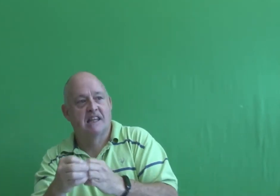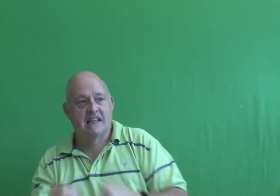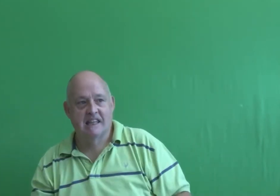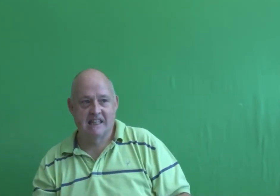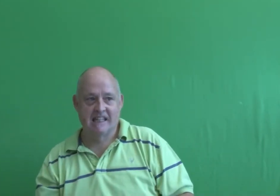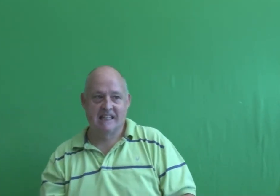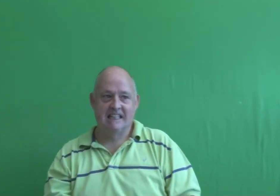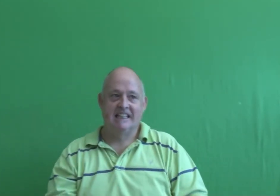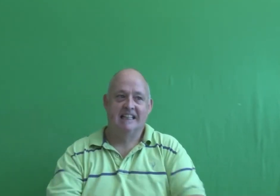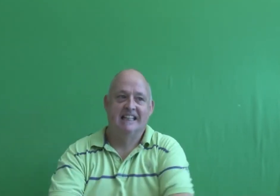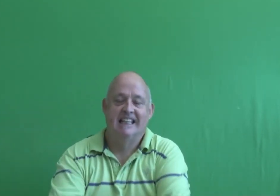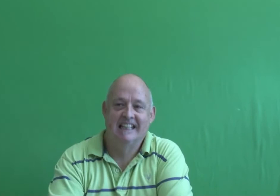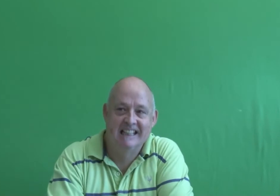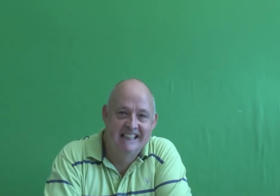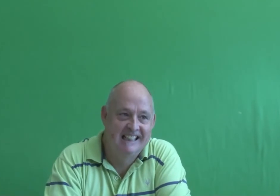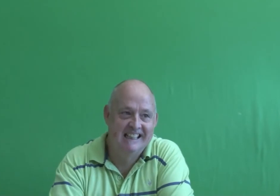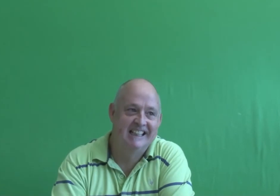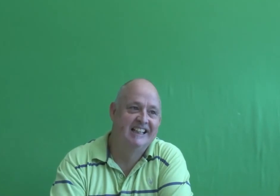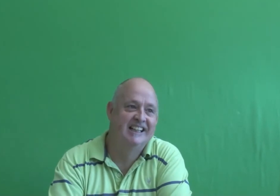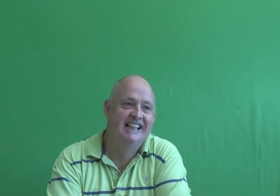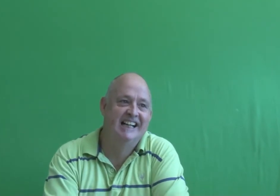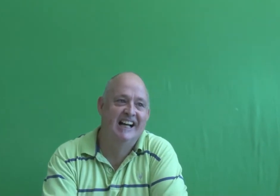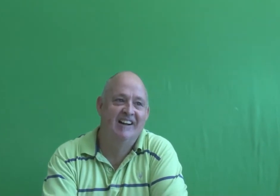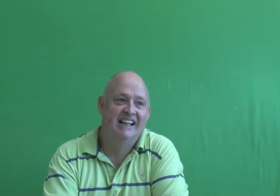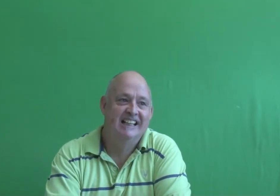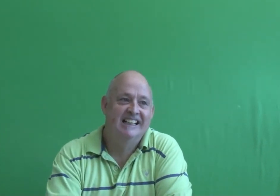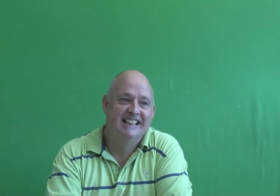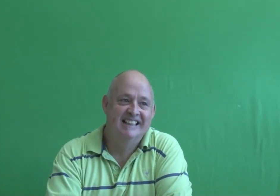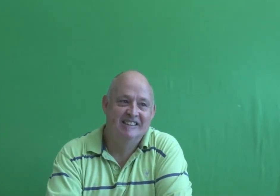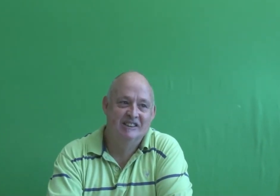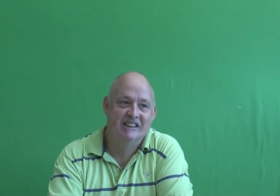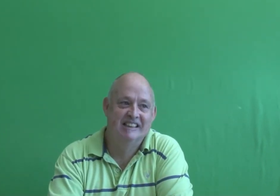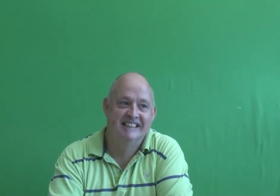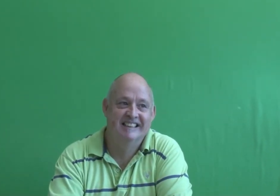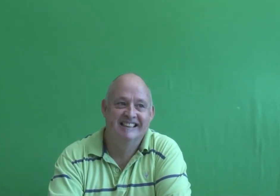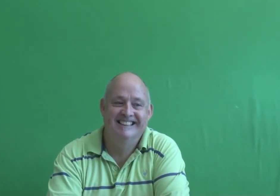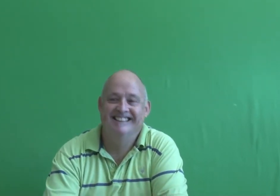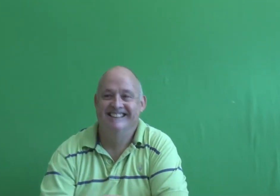If the kids are crying, he takes them to the office for some help.